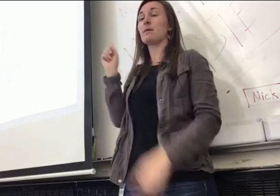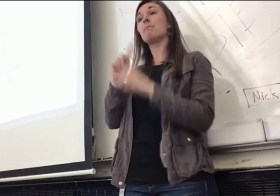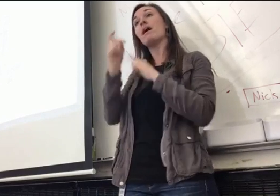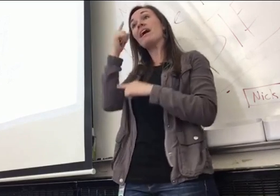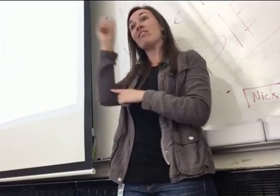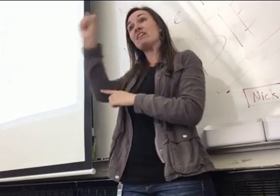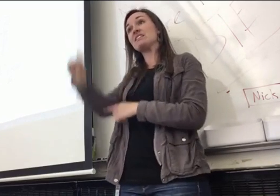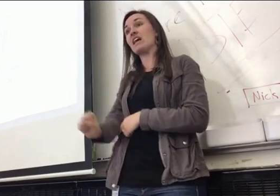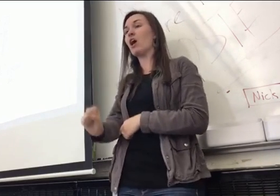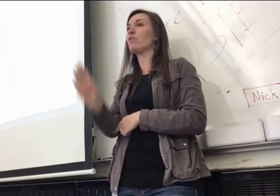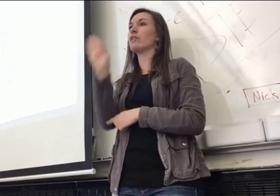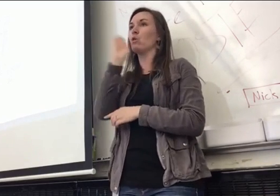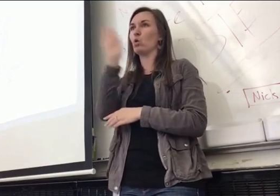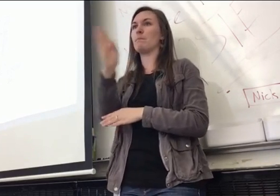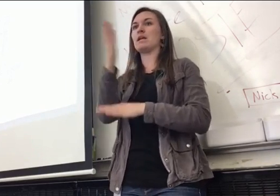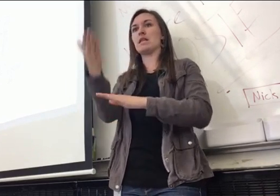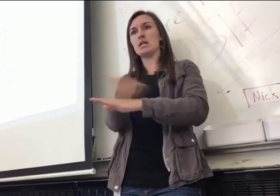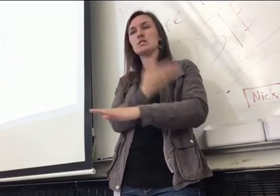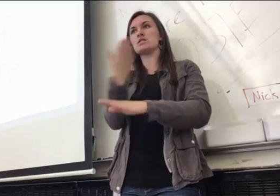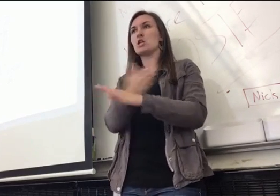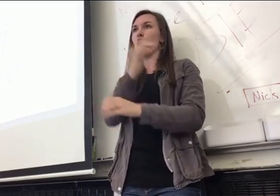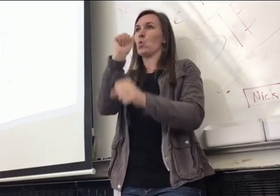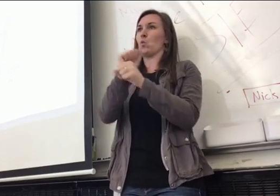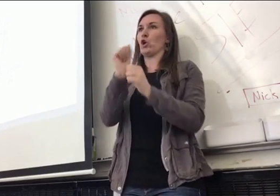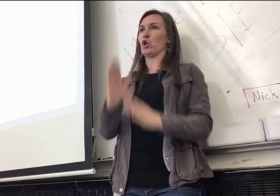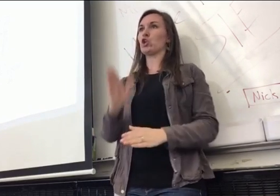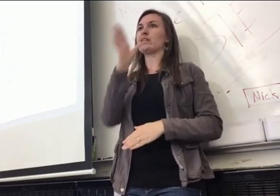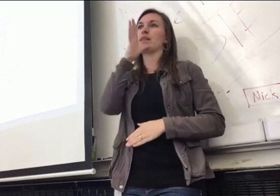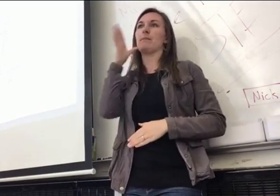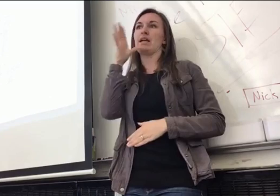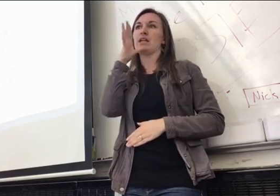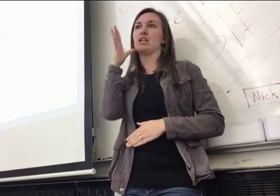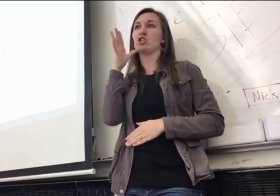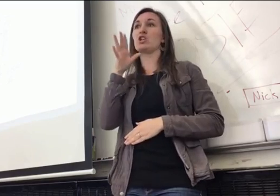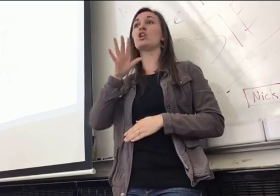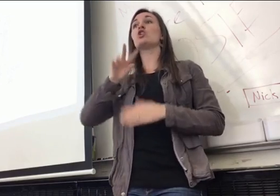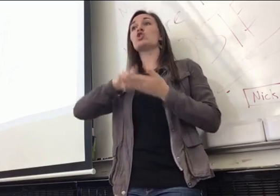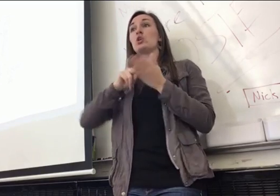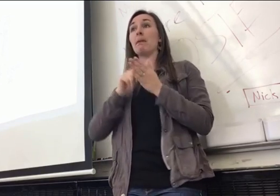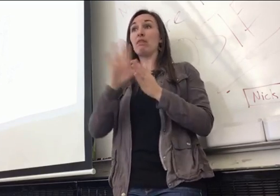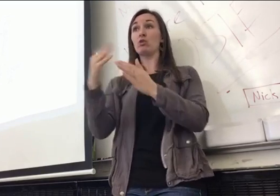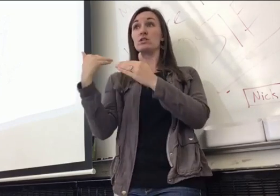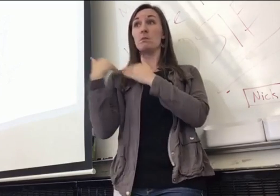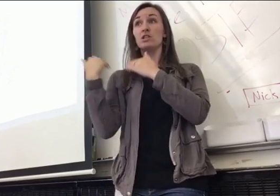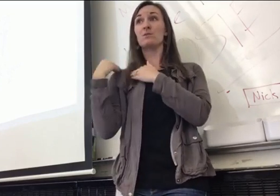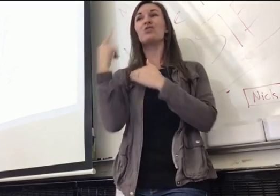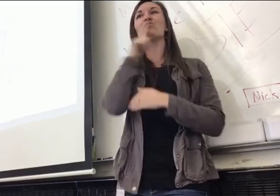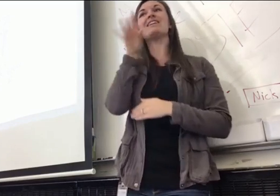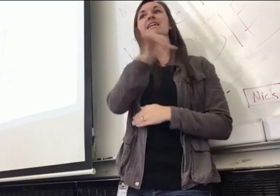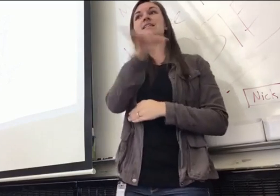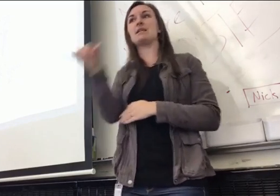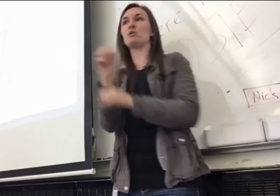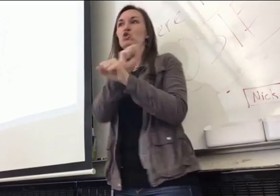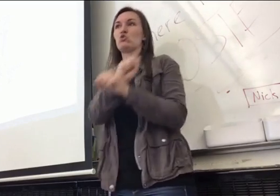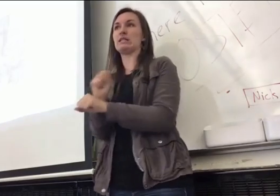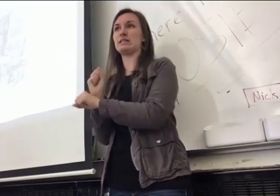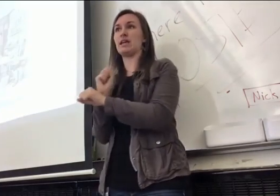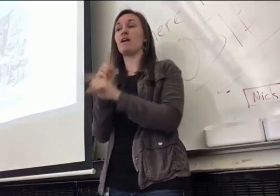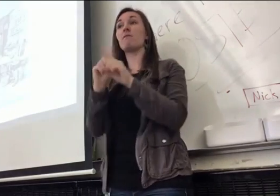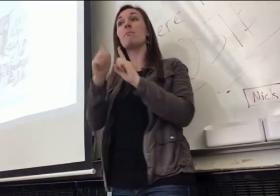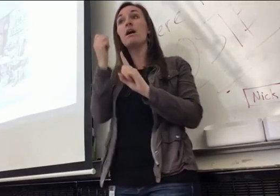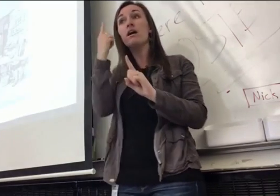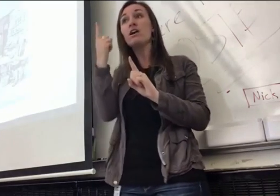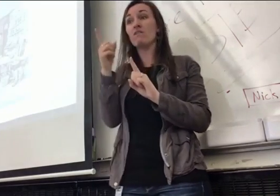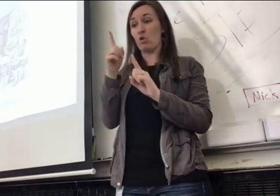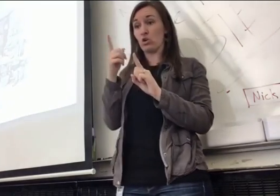hard laborers on plantations, treated very, very similar like slaves. Now, here's the thing, though. Over that